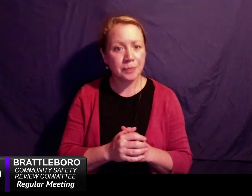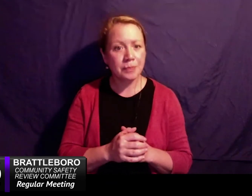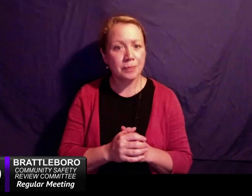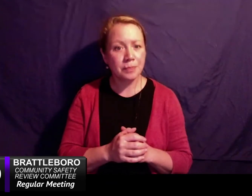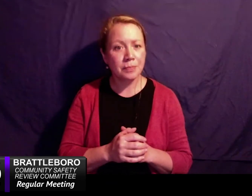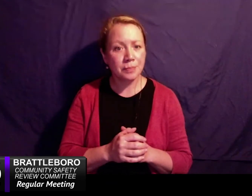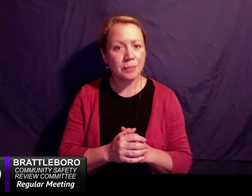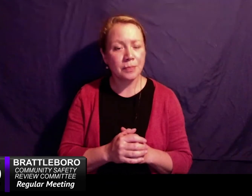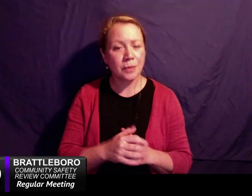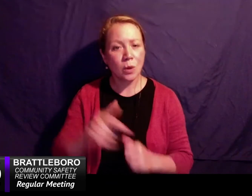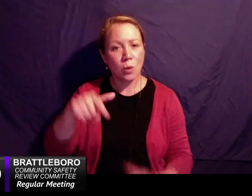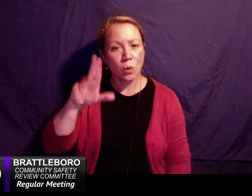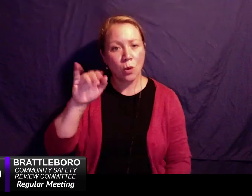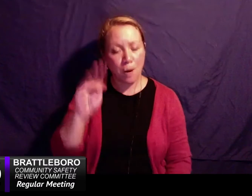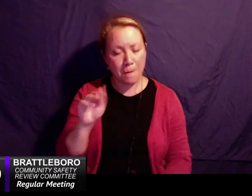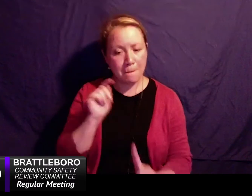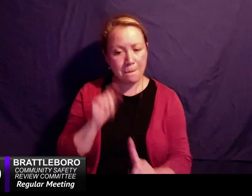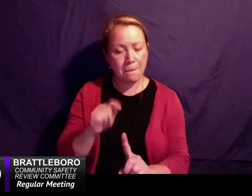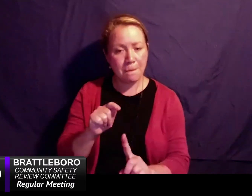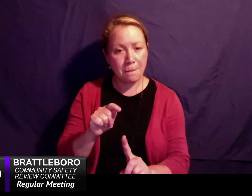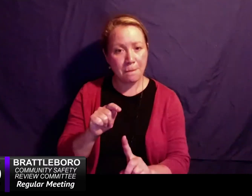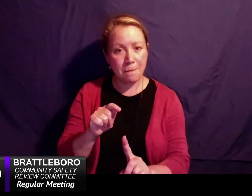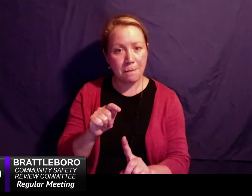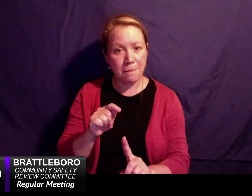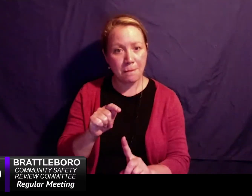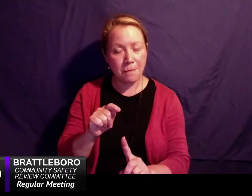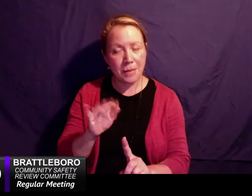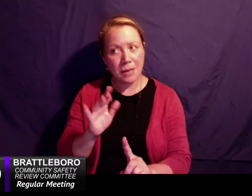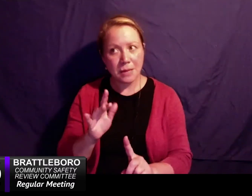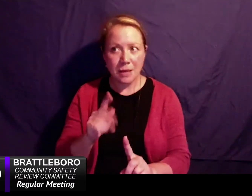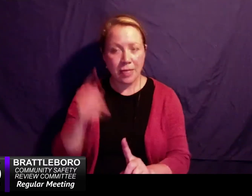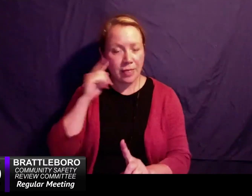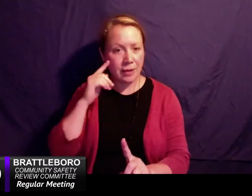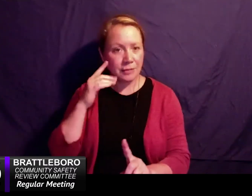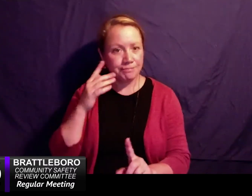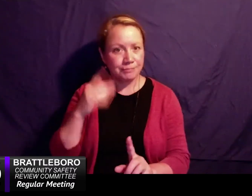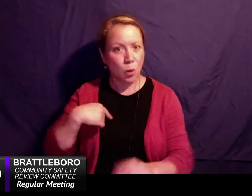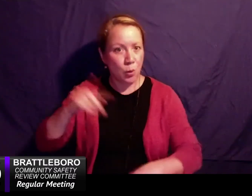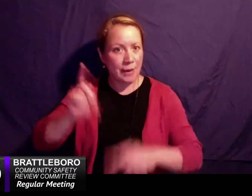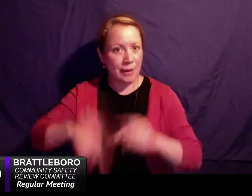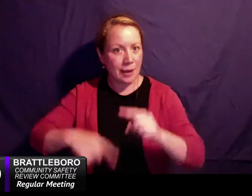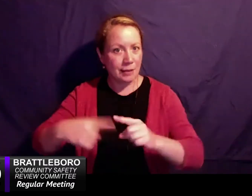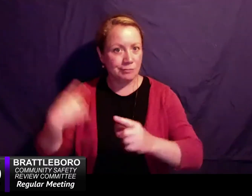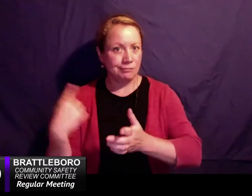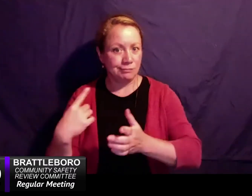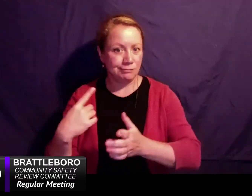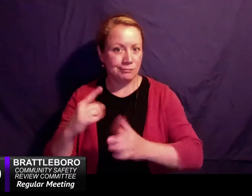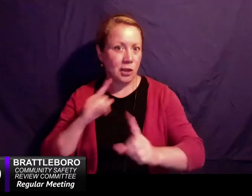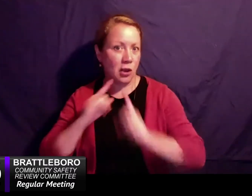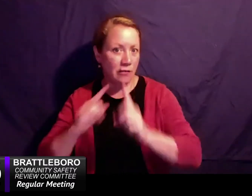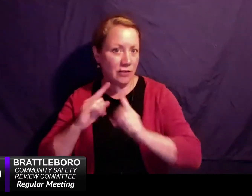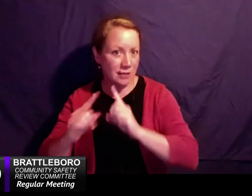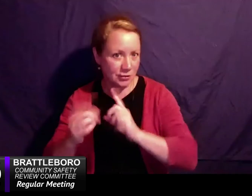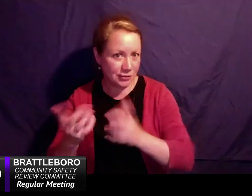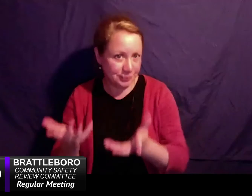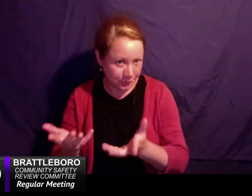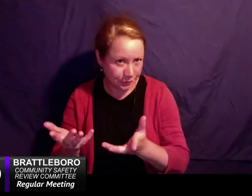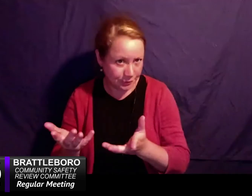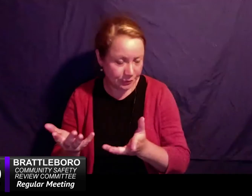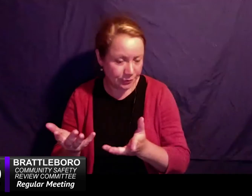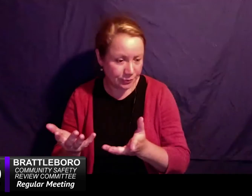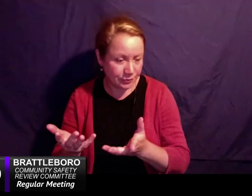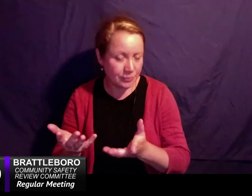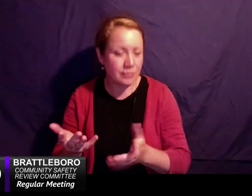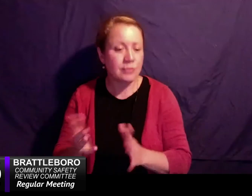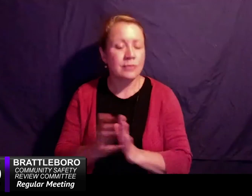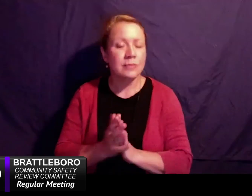a quorum can't have a conversation, which is that you also can't do